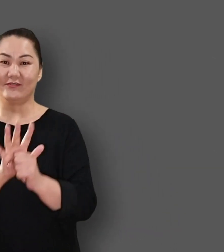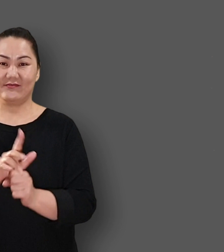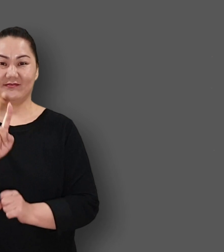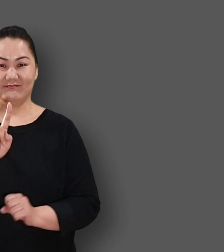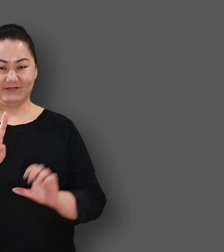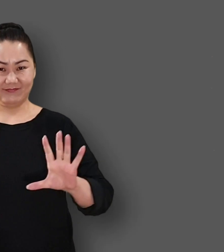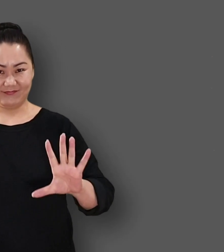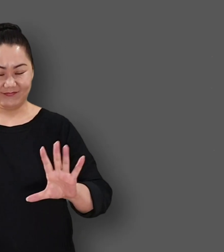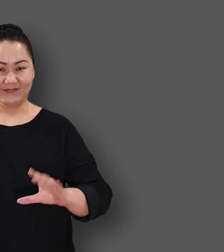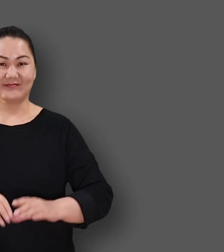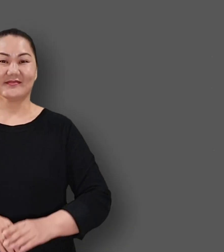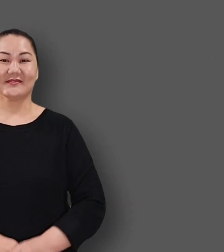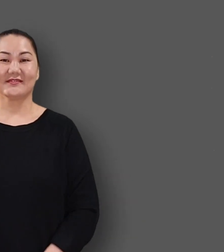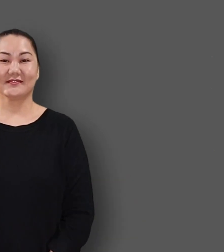COVID-19.